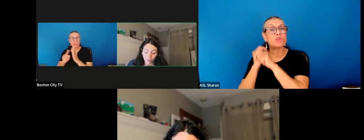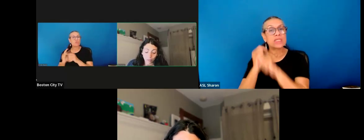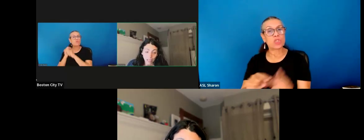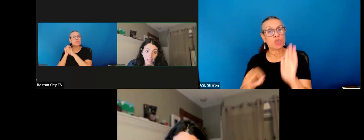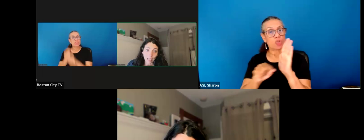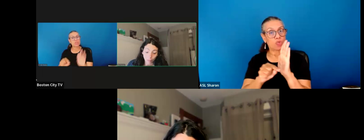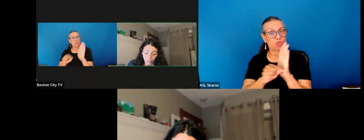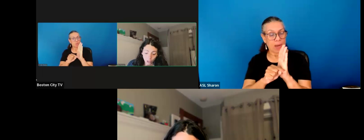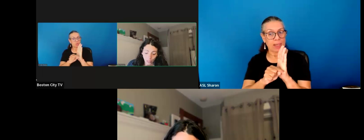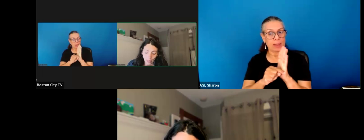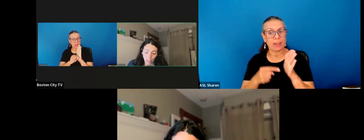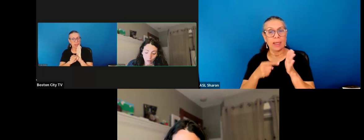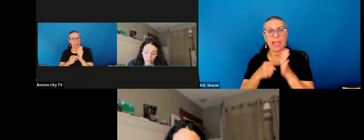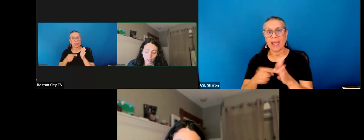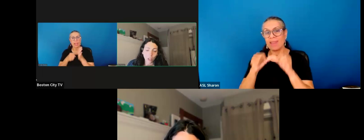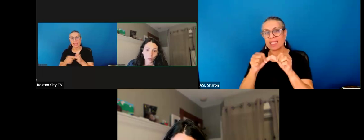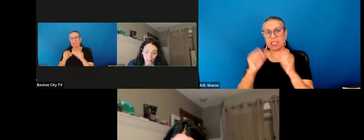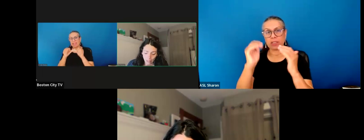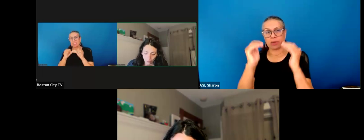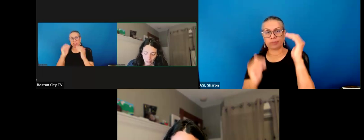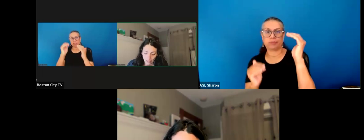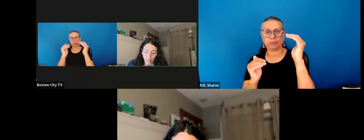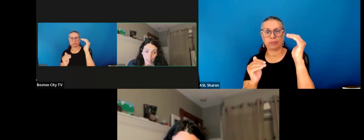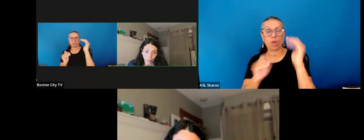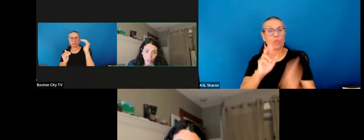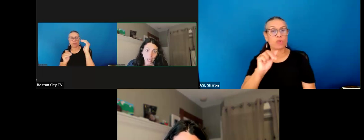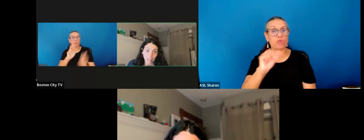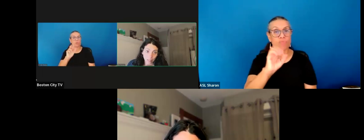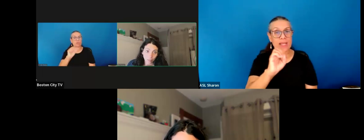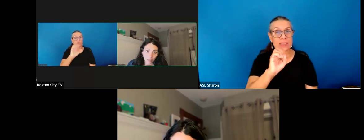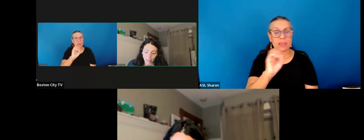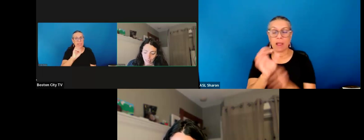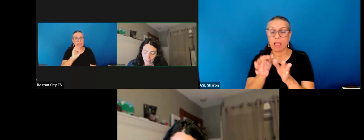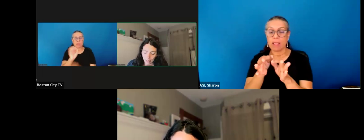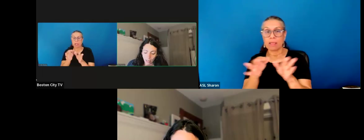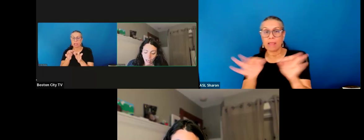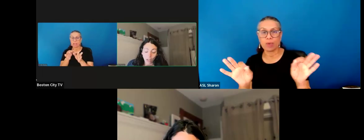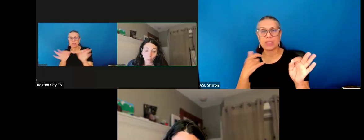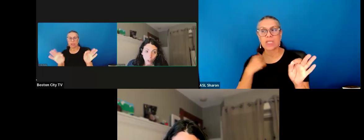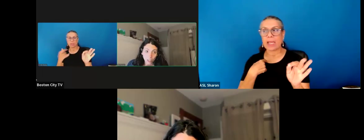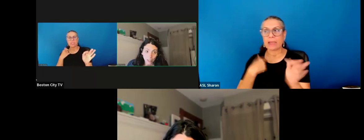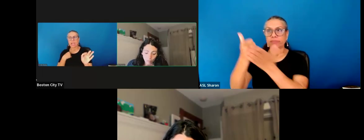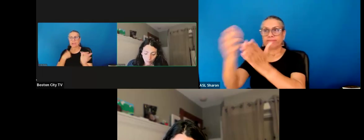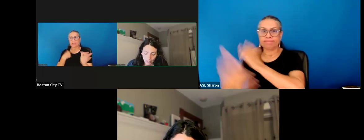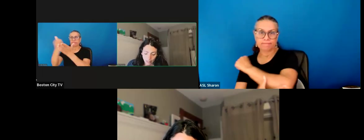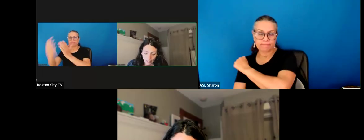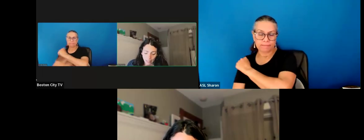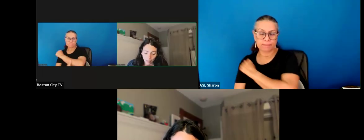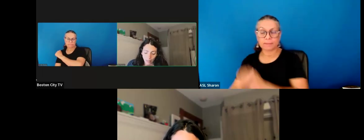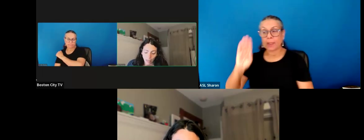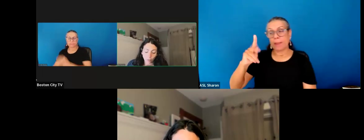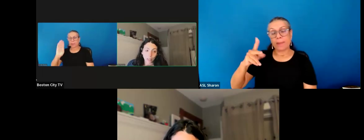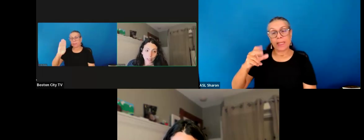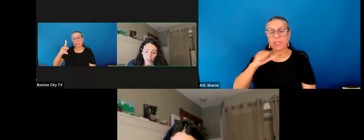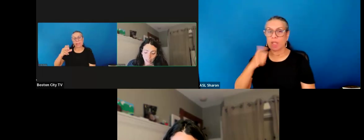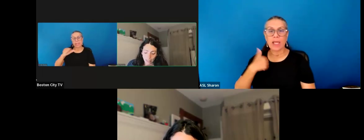often reflect and perpetuate inequities related to race, language, and disability status. Unfortunately, BPS has yet to implement